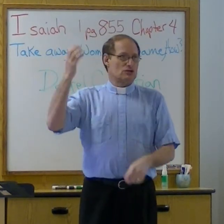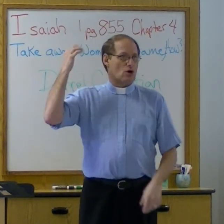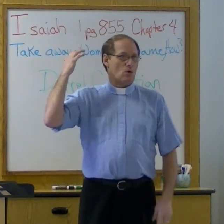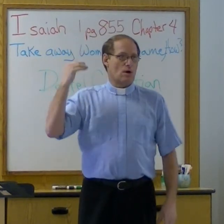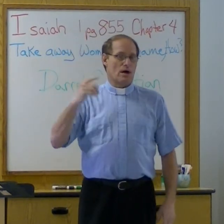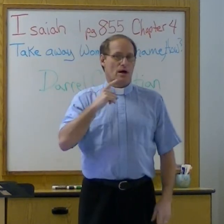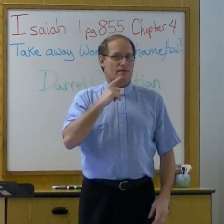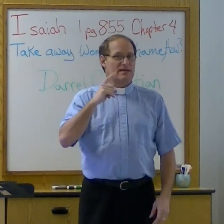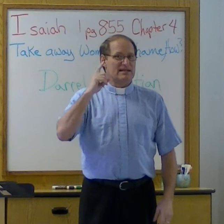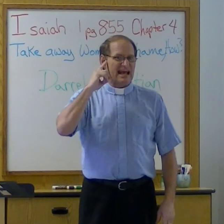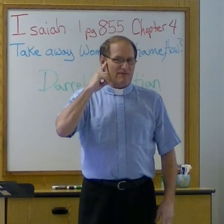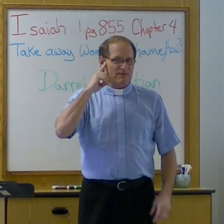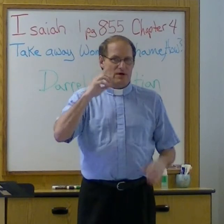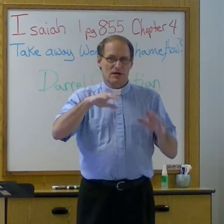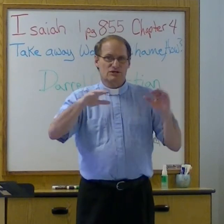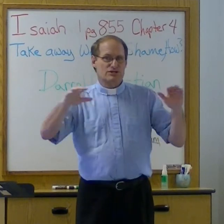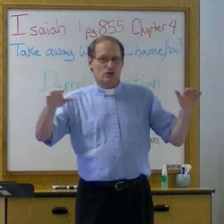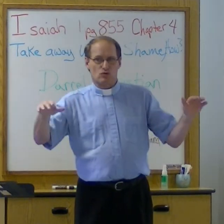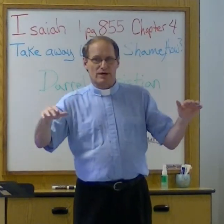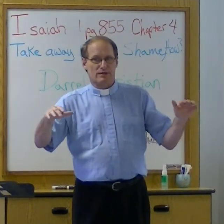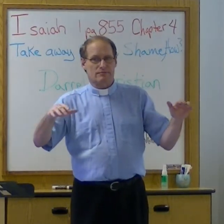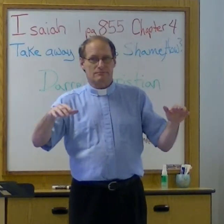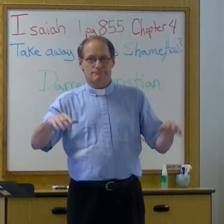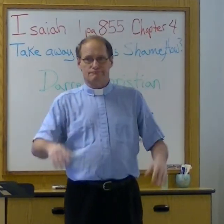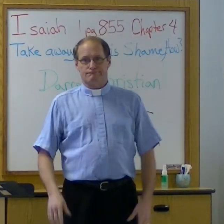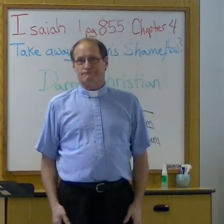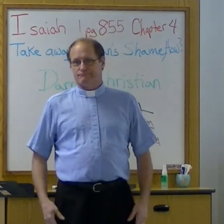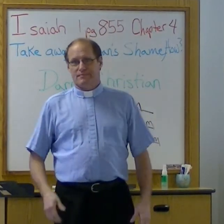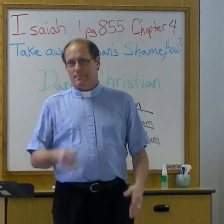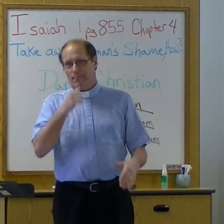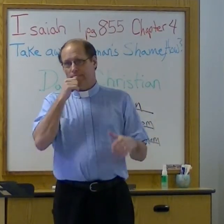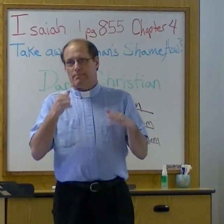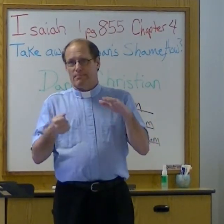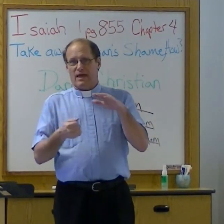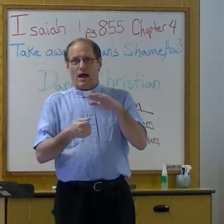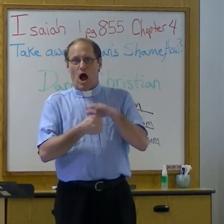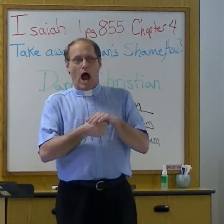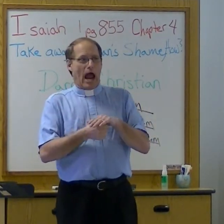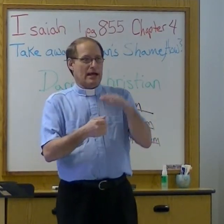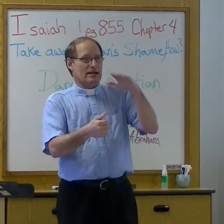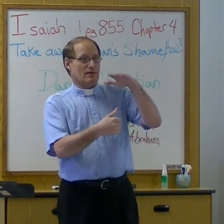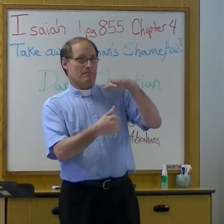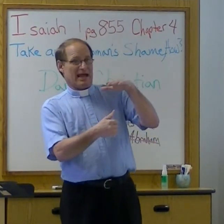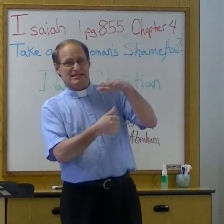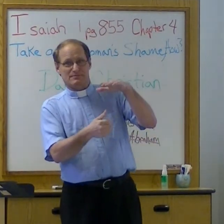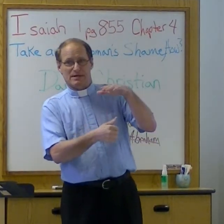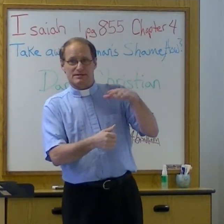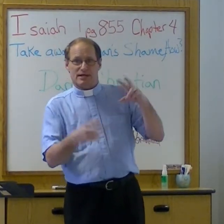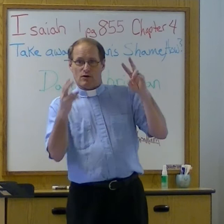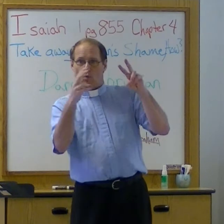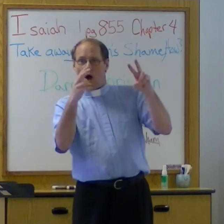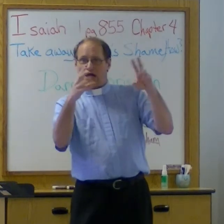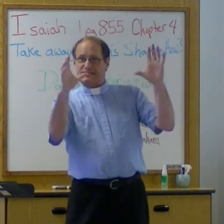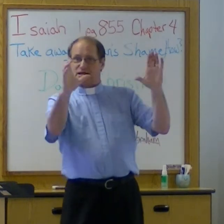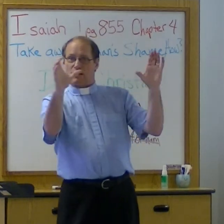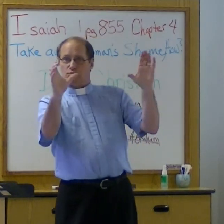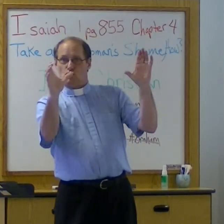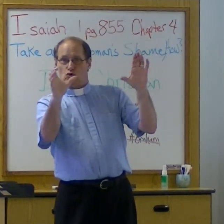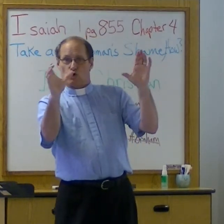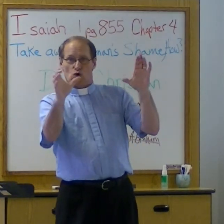ago. The deaf children, they hide in the basement and watch the computer,